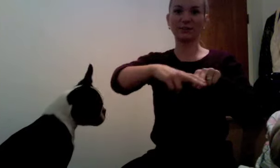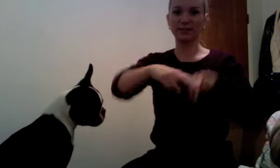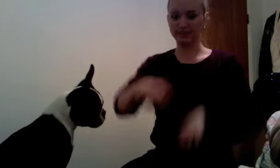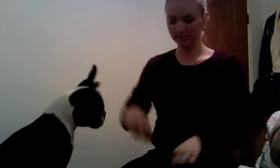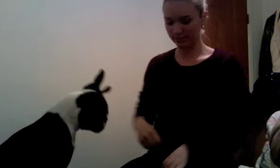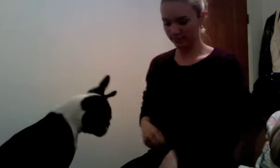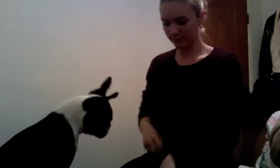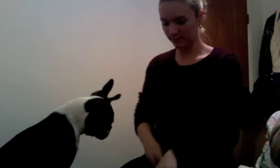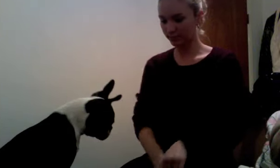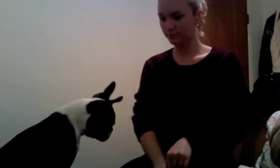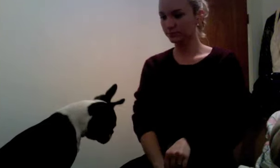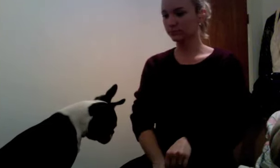sit.